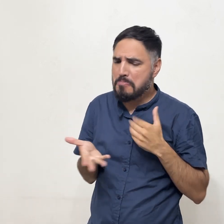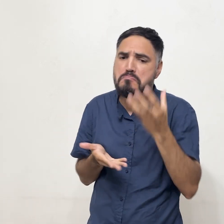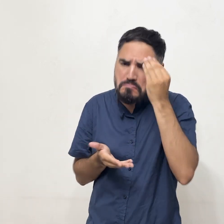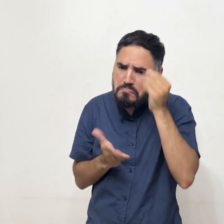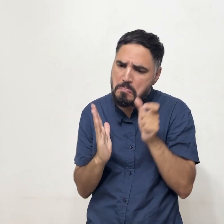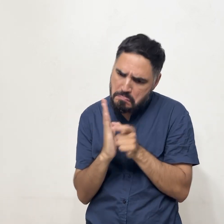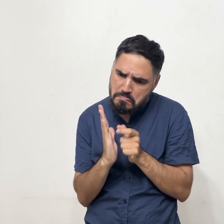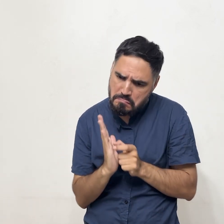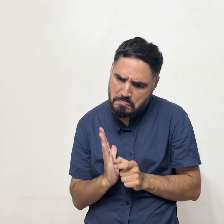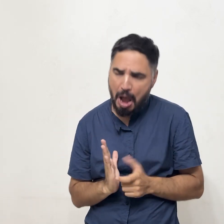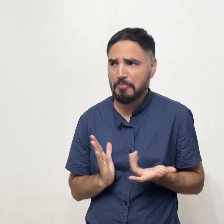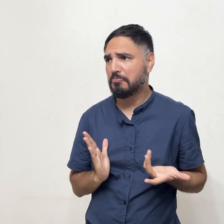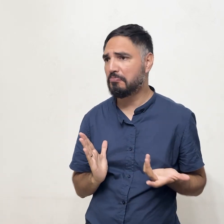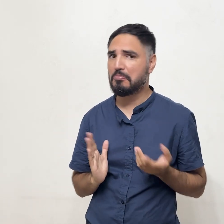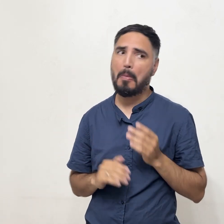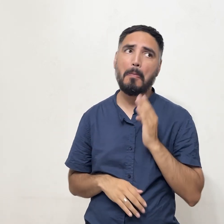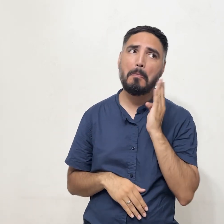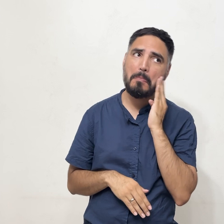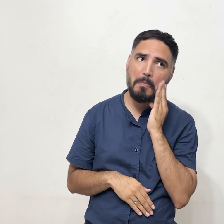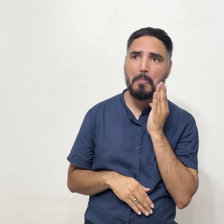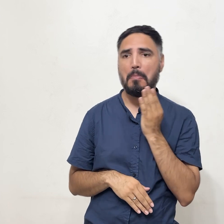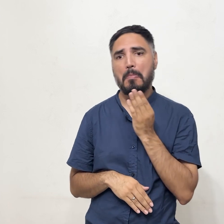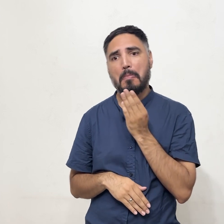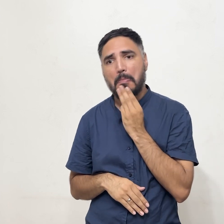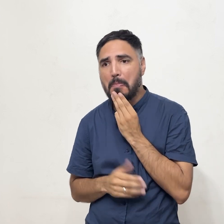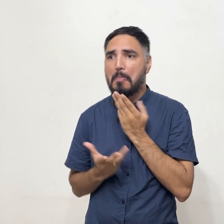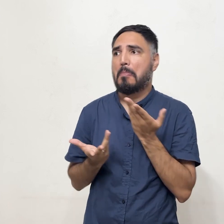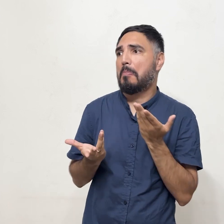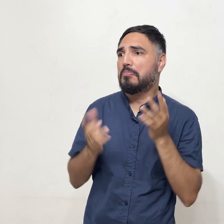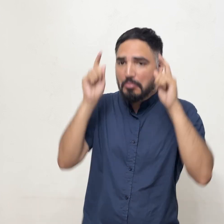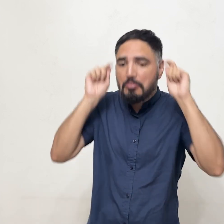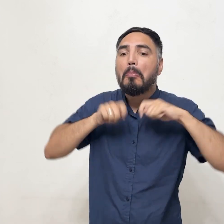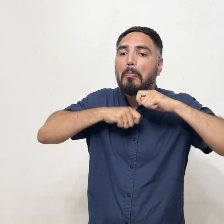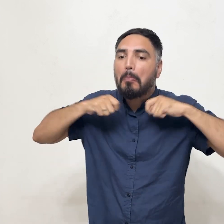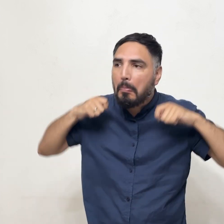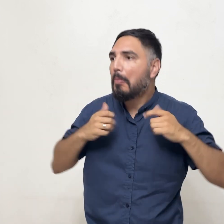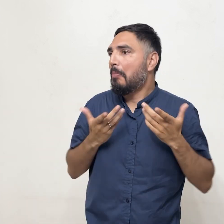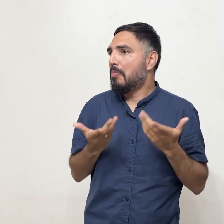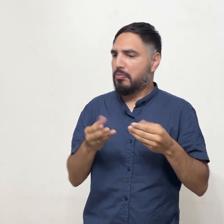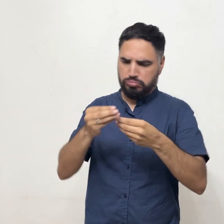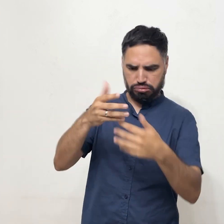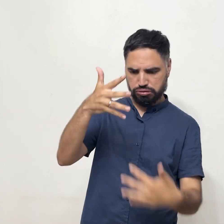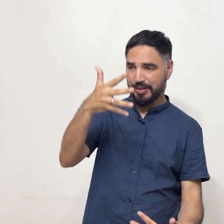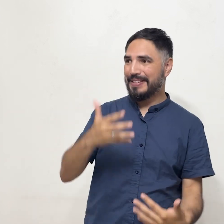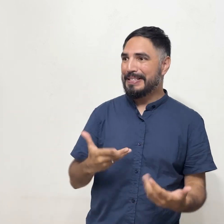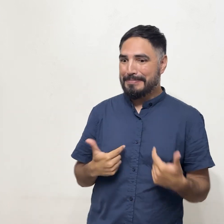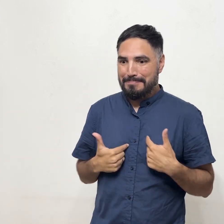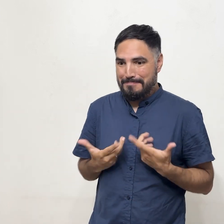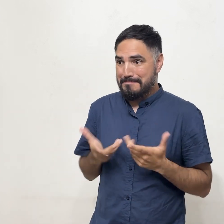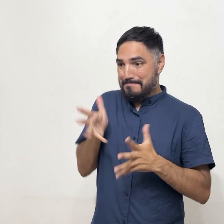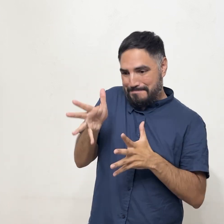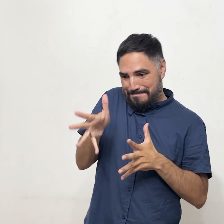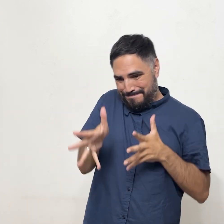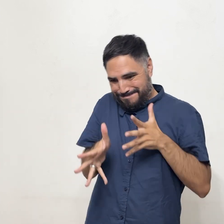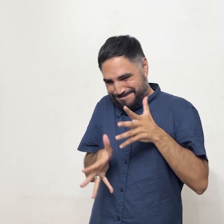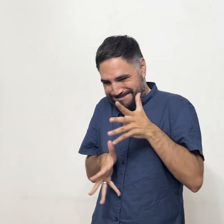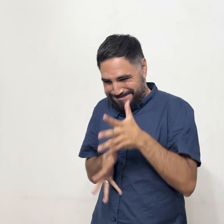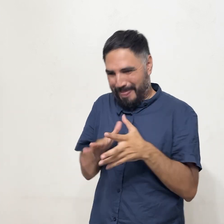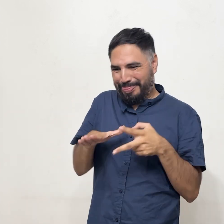have vocabulary. I know how to say mom, dad, grandmother, and many other words. But when I try to talk,